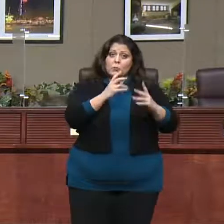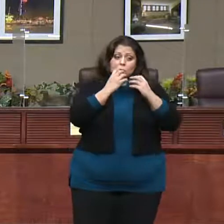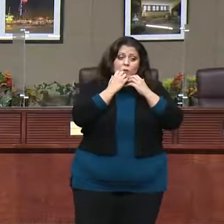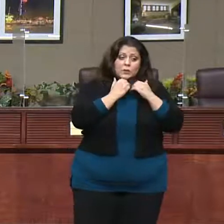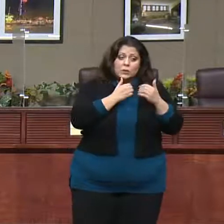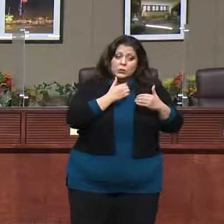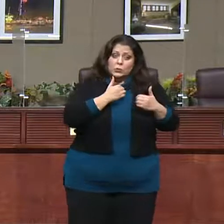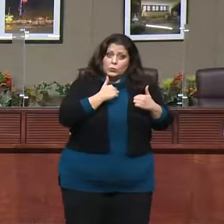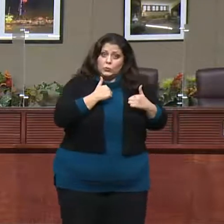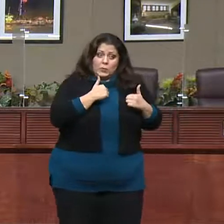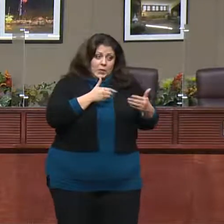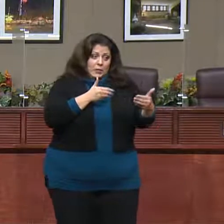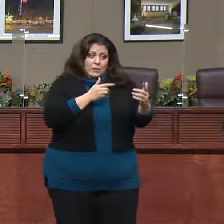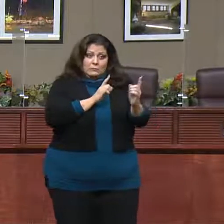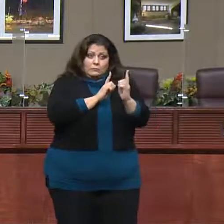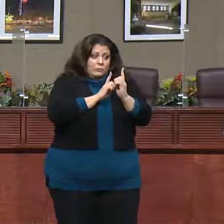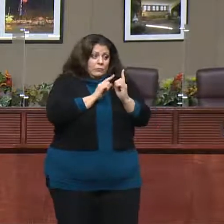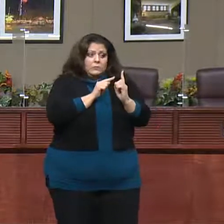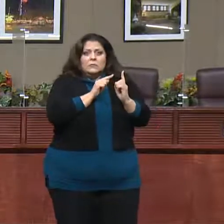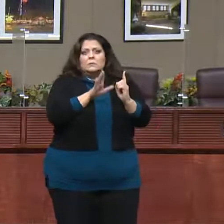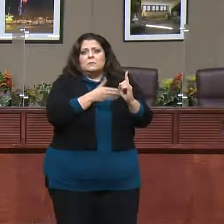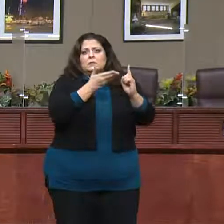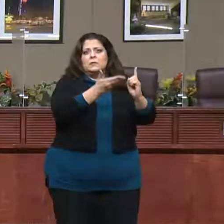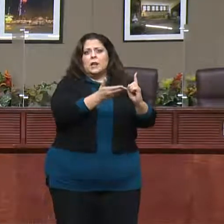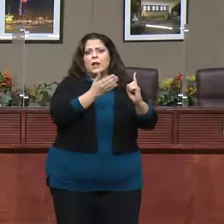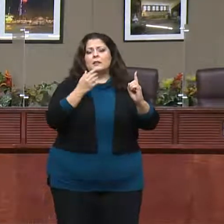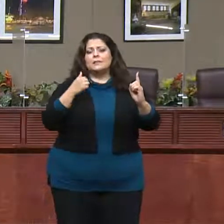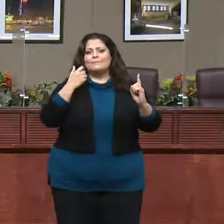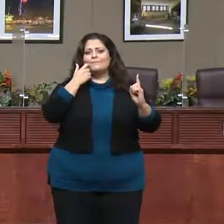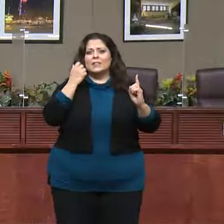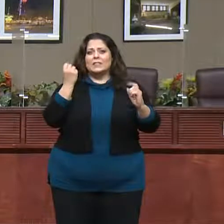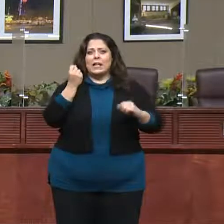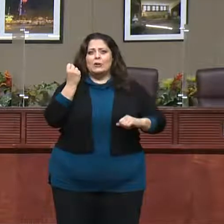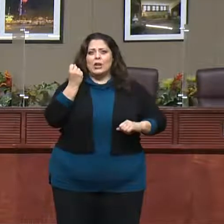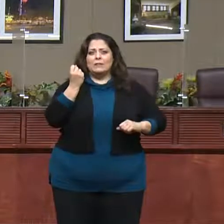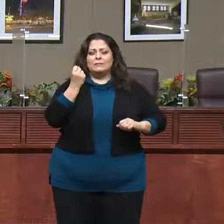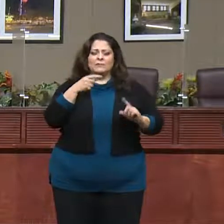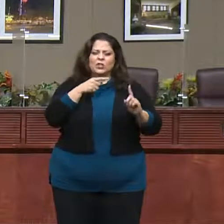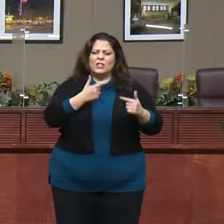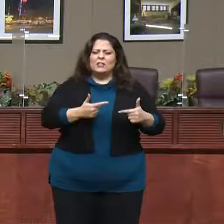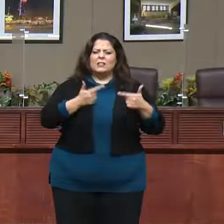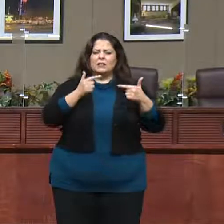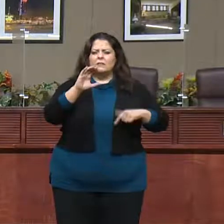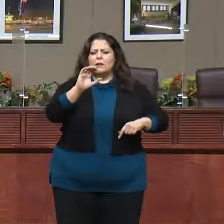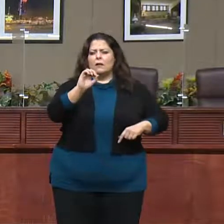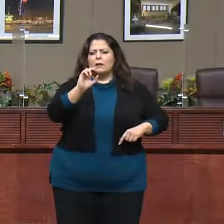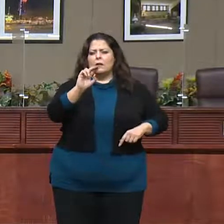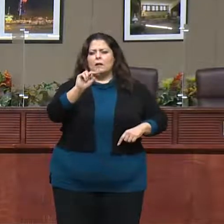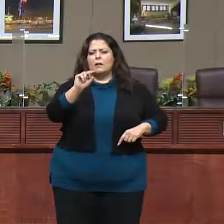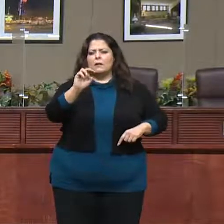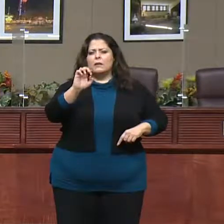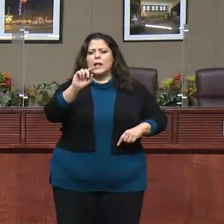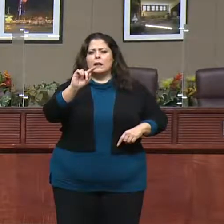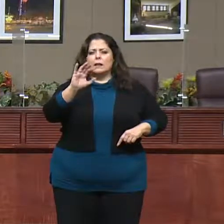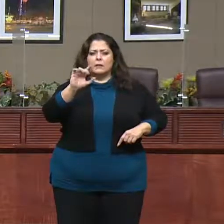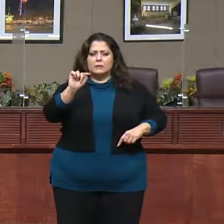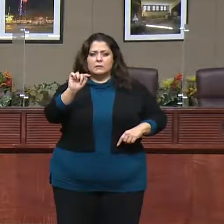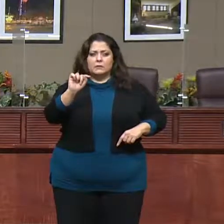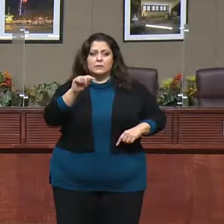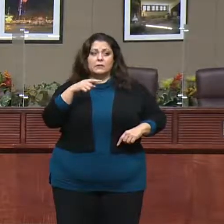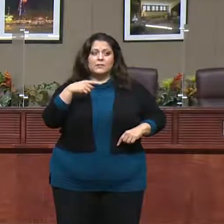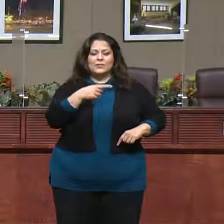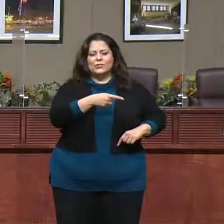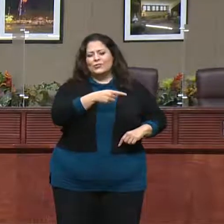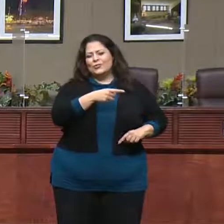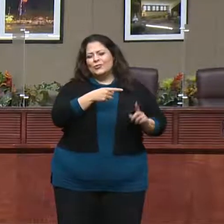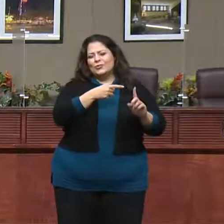me Saturday in Connecticut. She was one of what I call my original